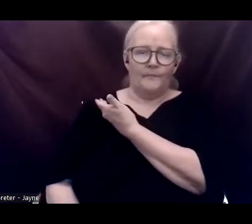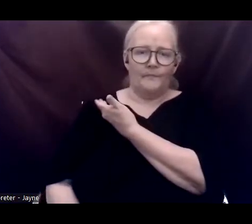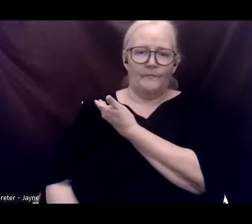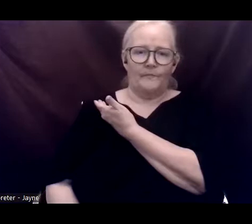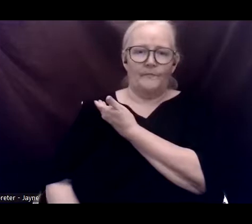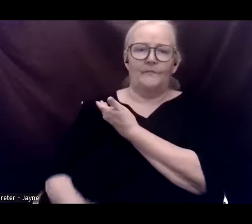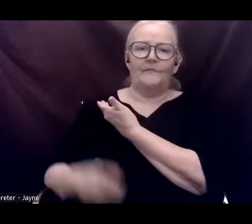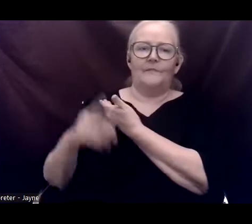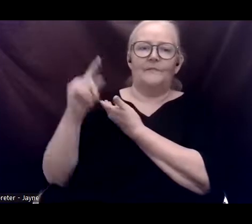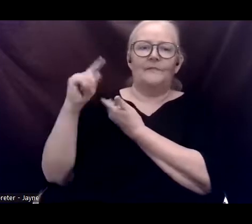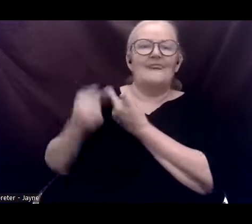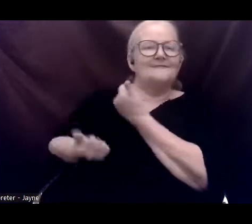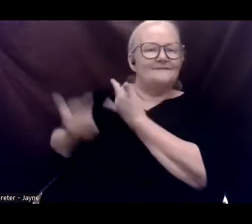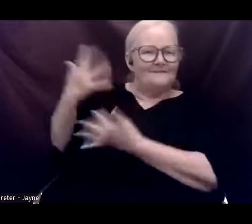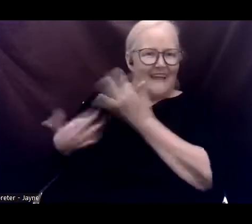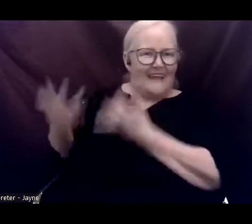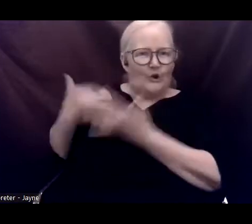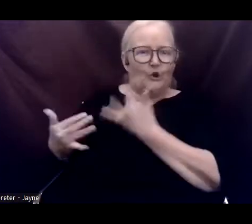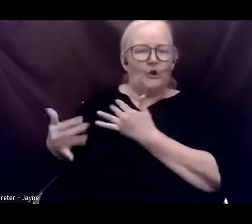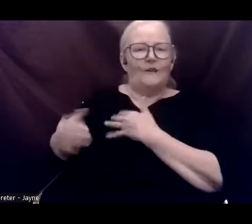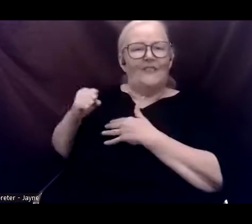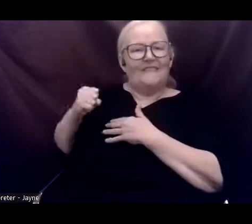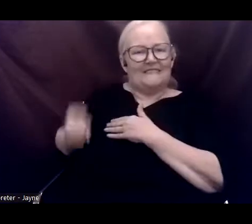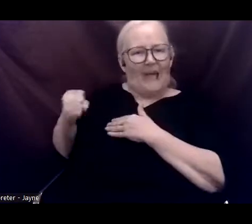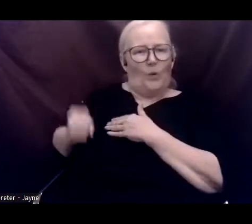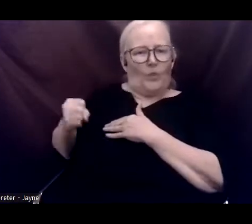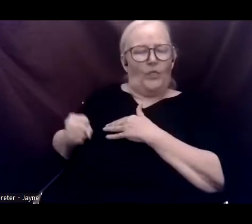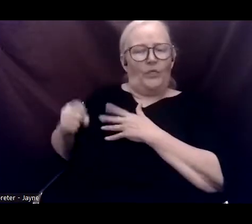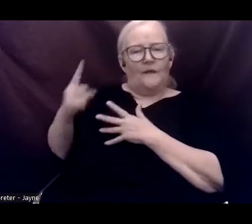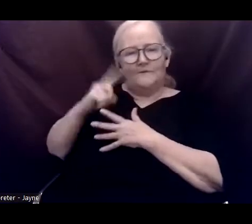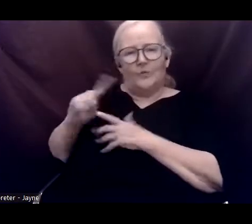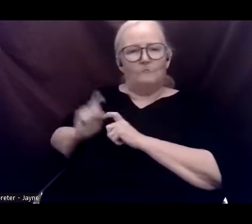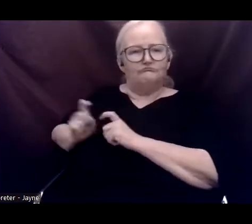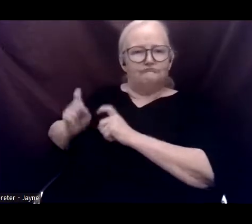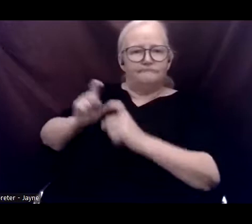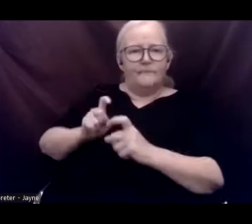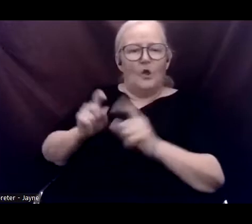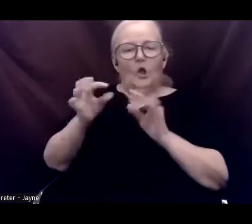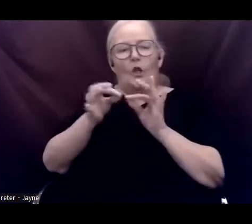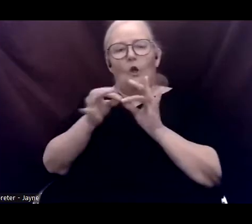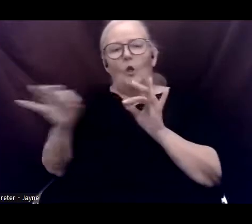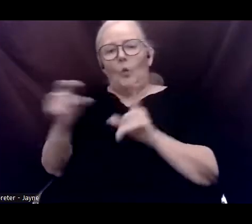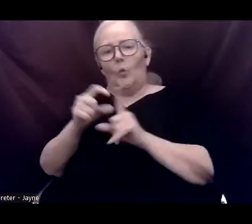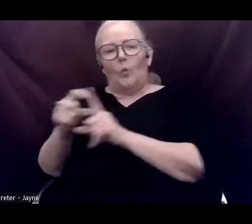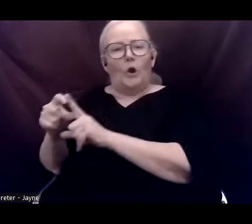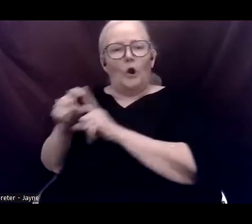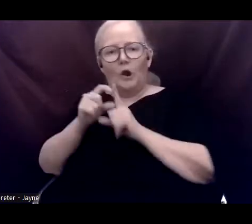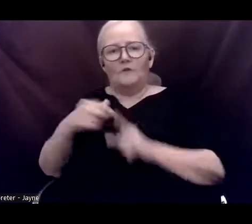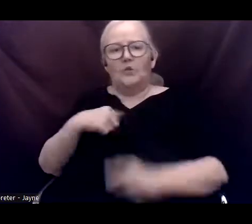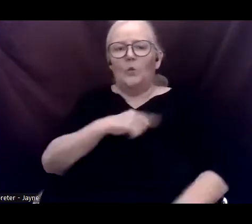Thanks to the fire, thanks to the south for the gifts of the words that come out of our